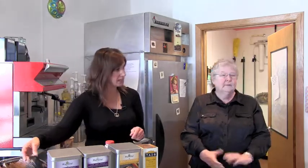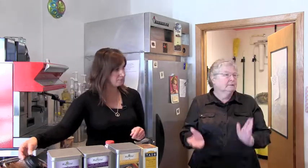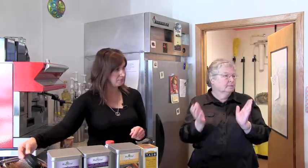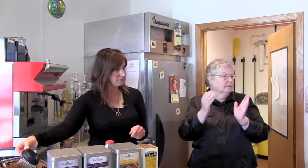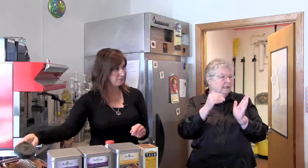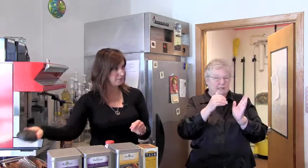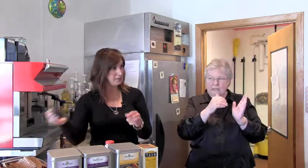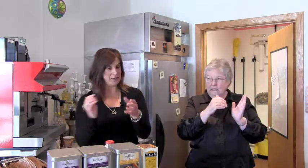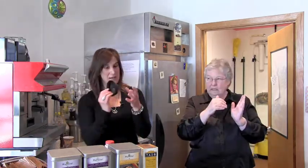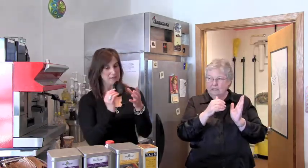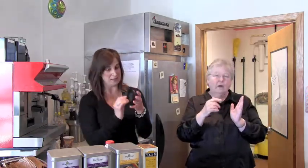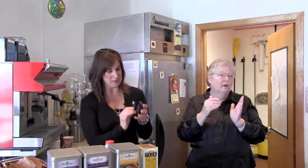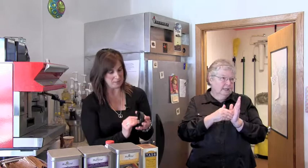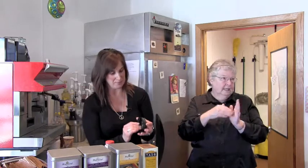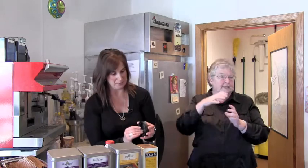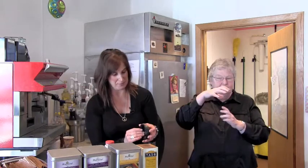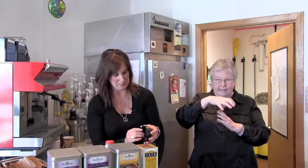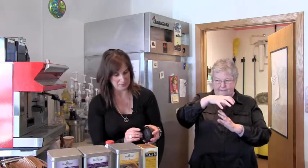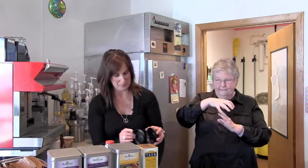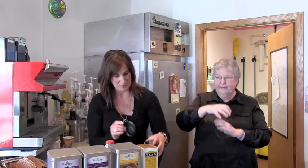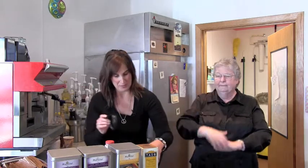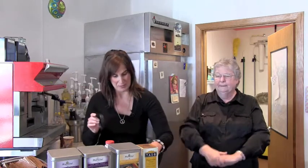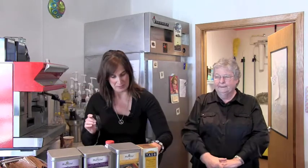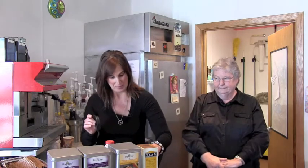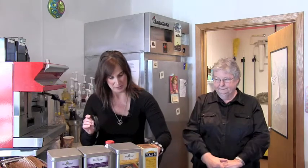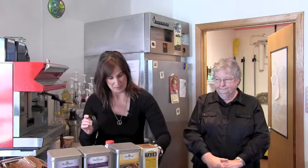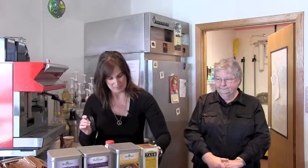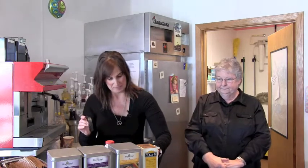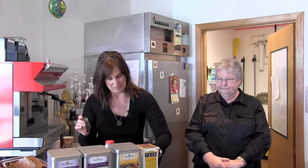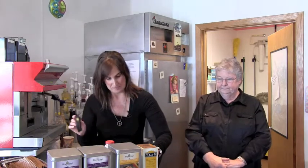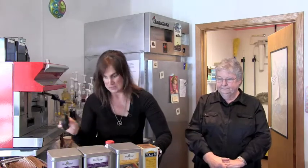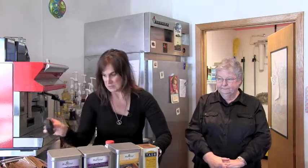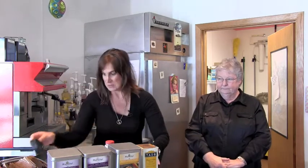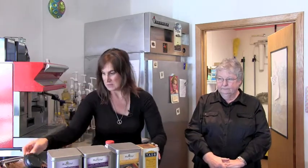put the top on the cup.